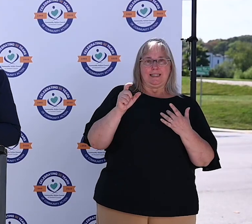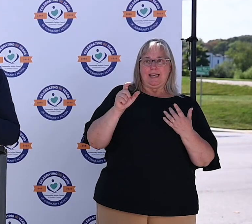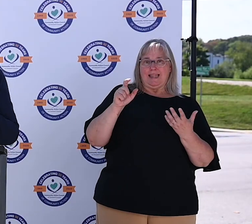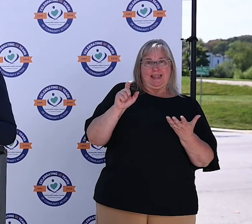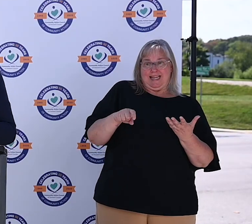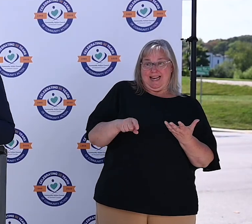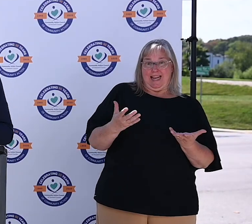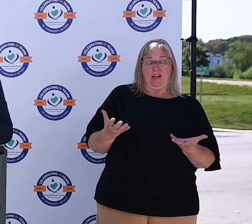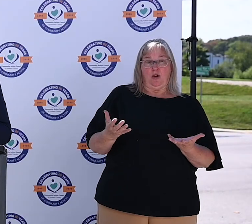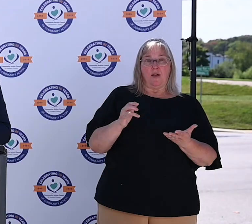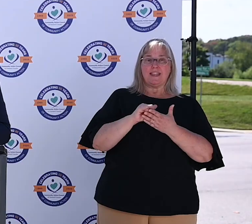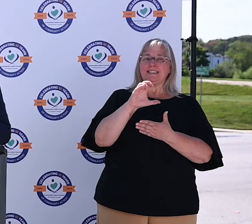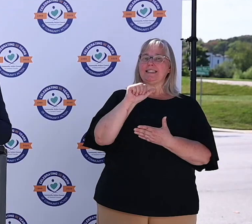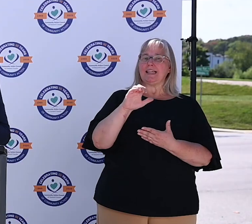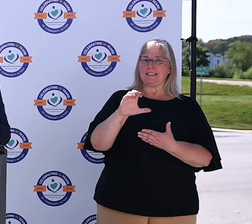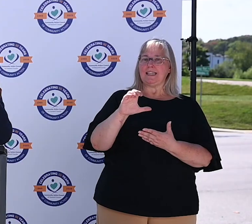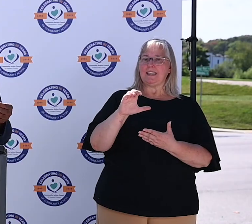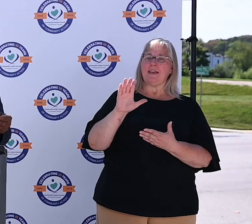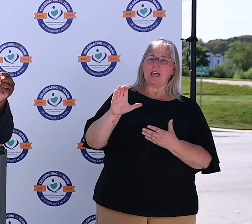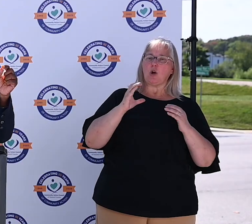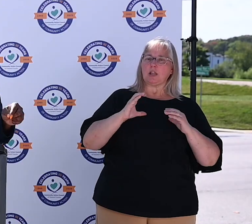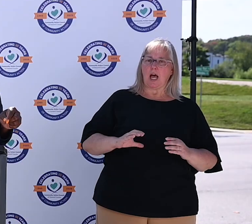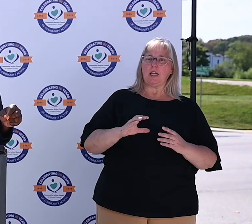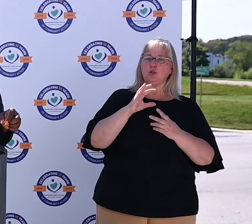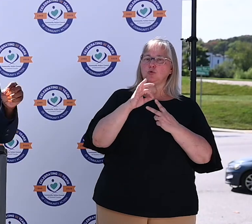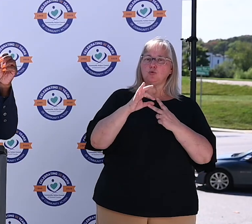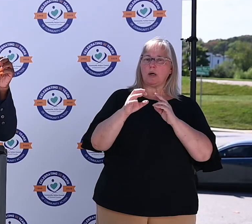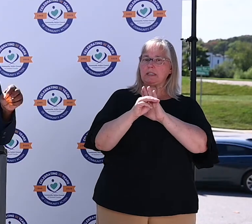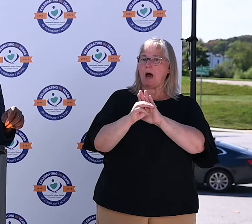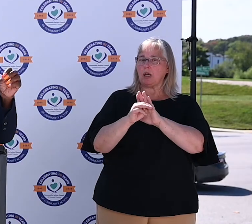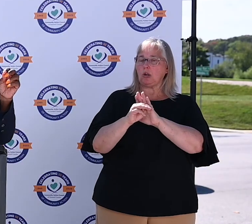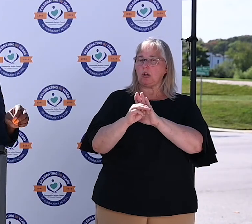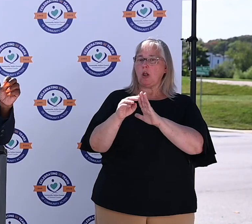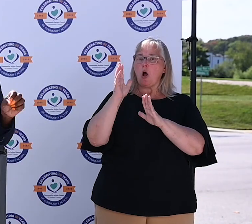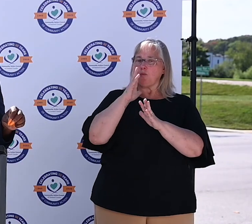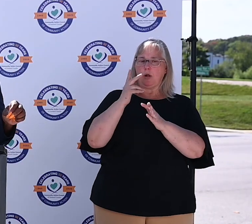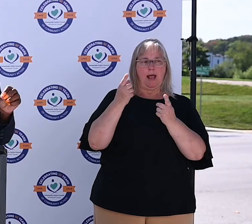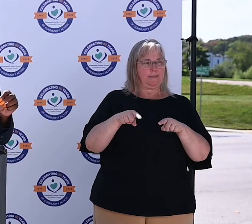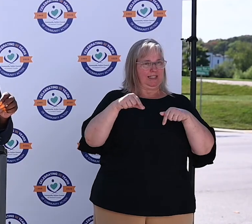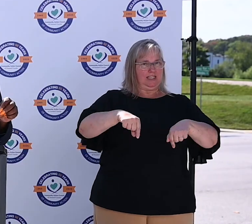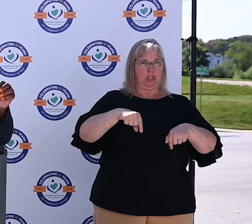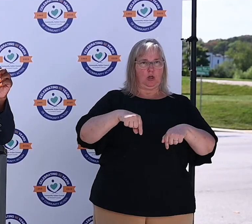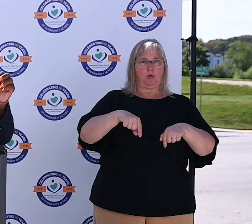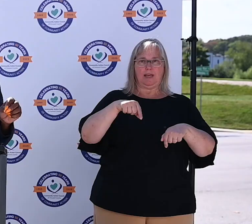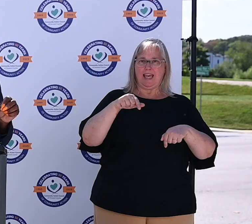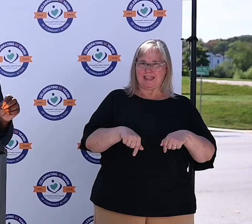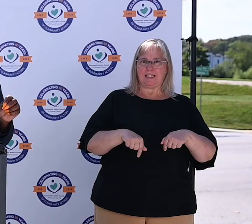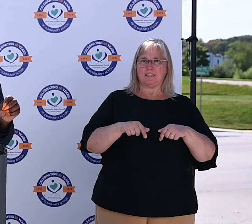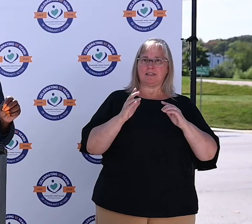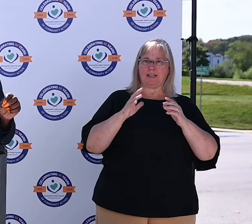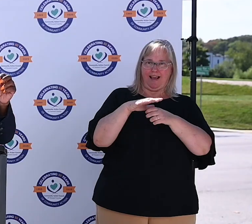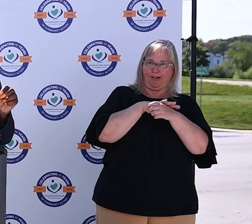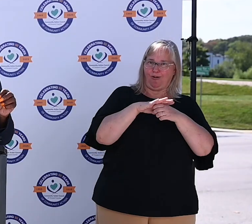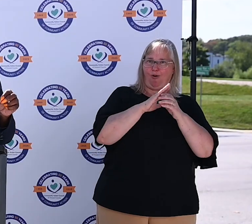here that CAC's client choice model will be housed right here in this